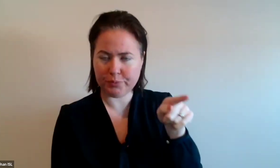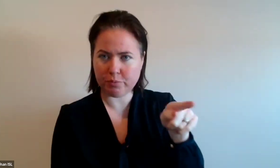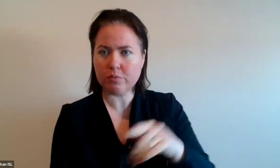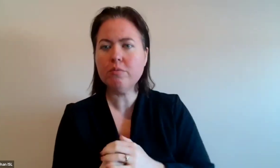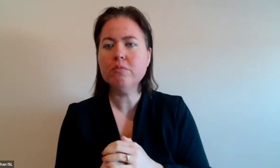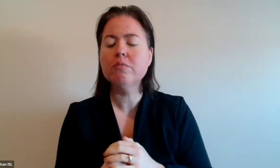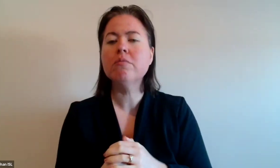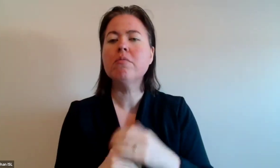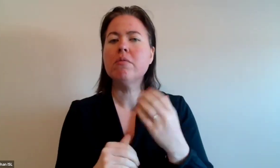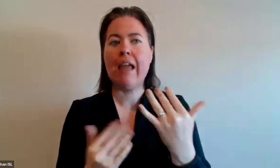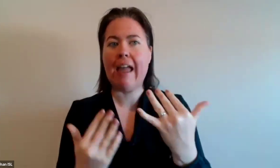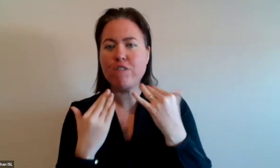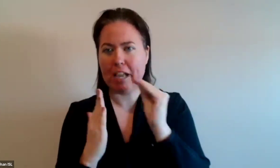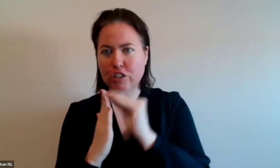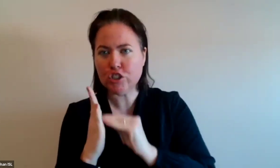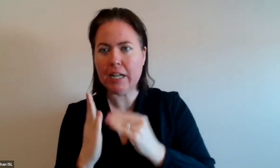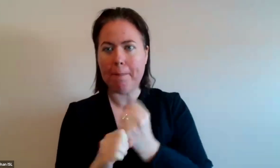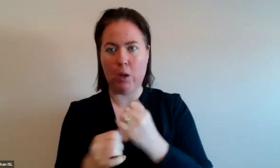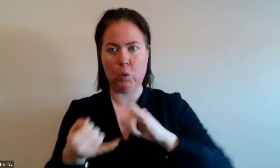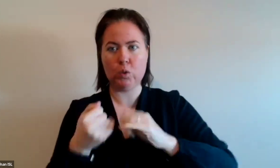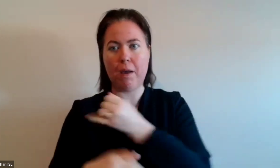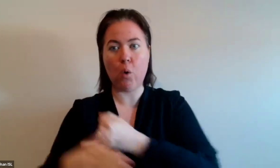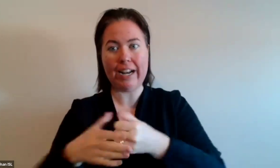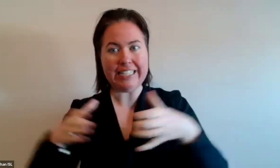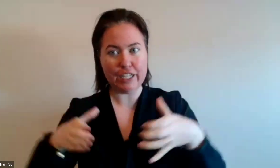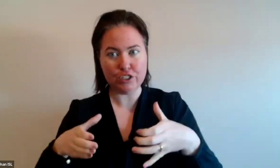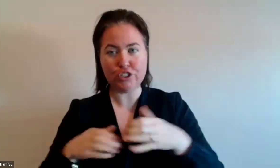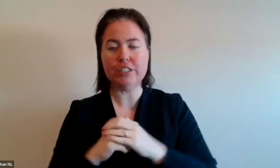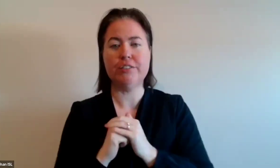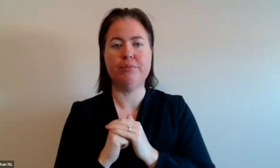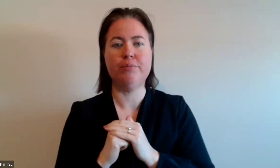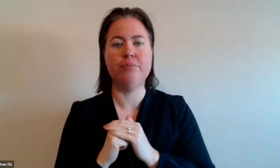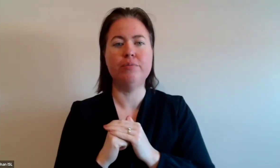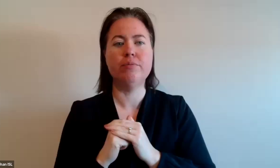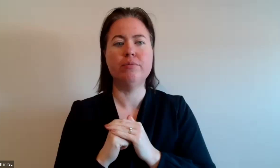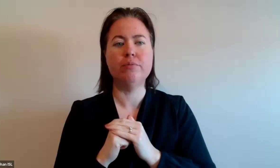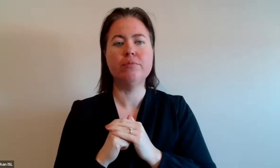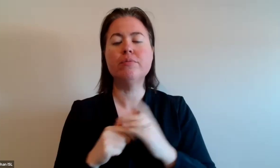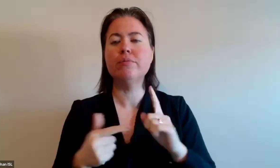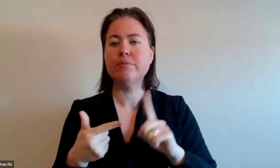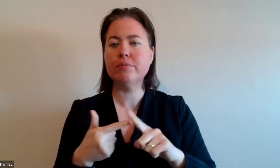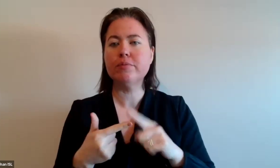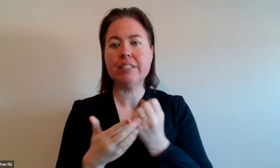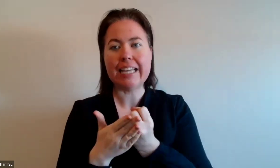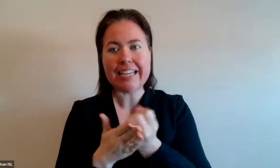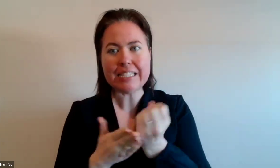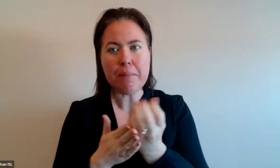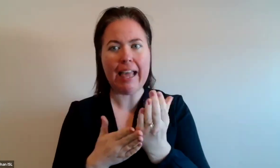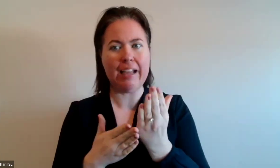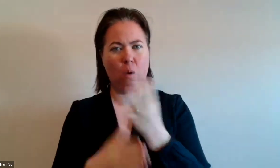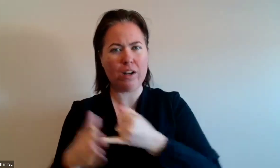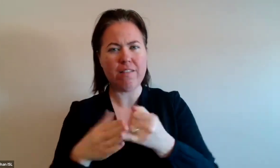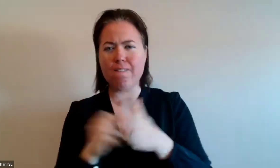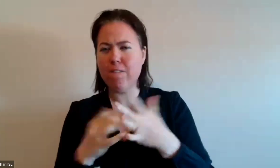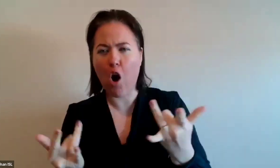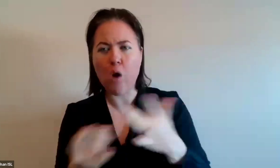to provide some information about your organization. You need to explain, what it does.